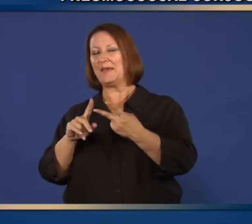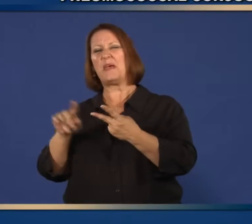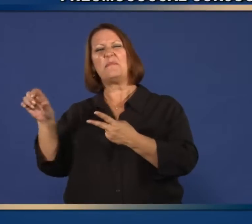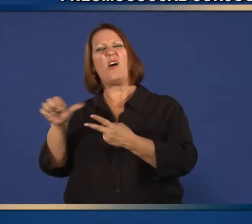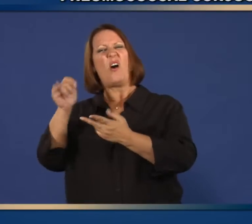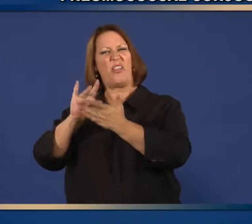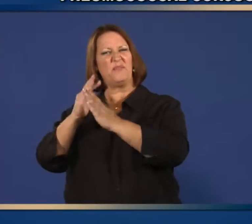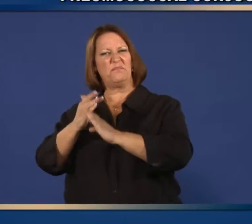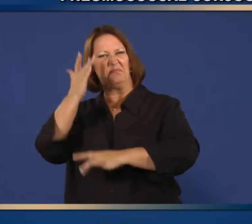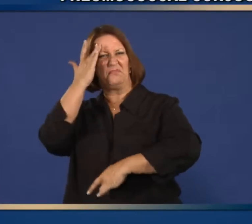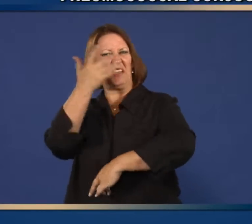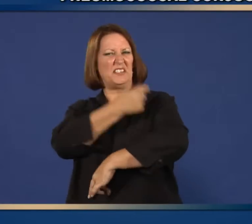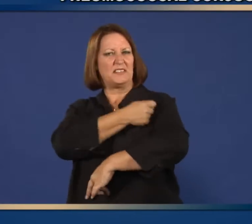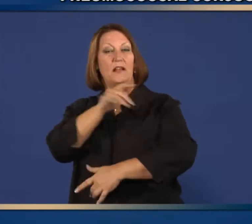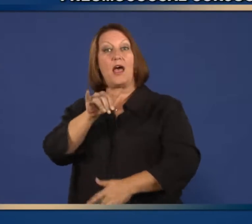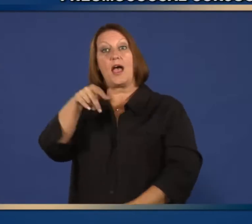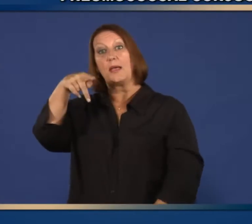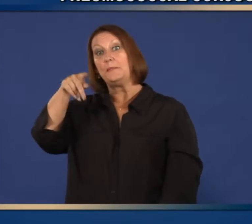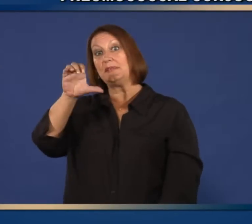to PCV7,